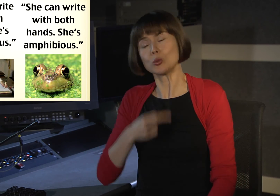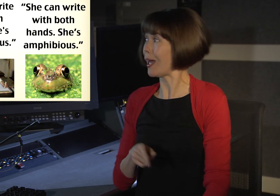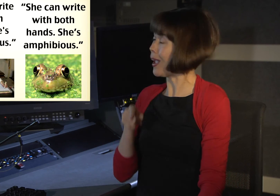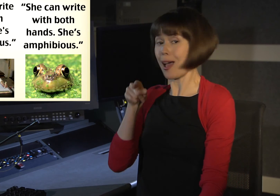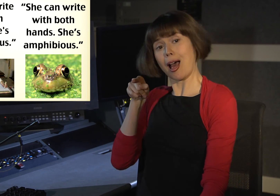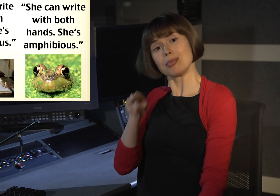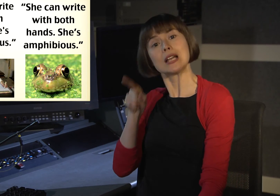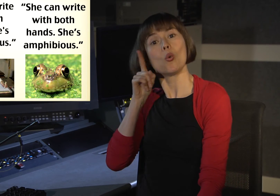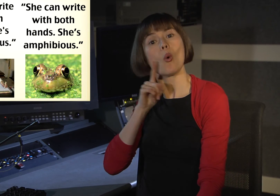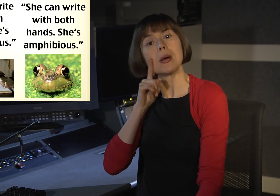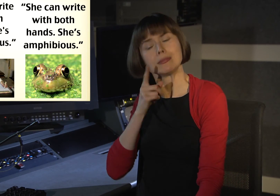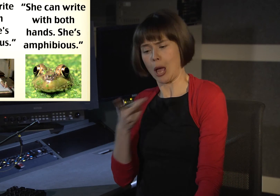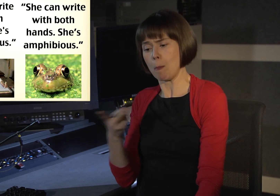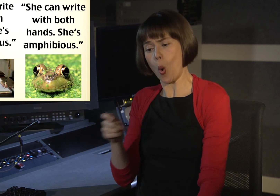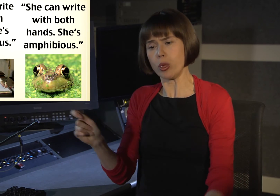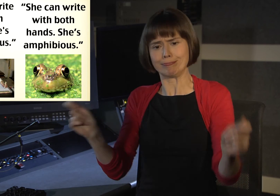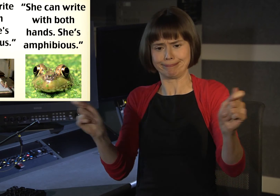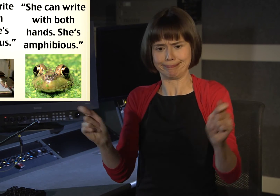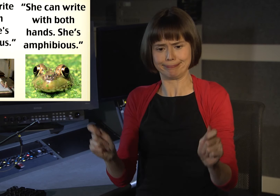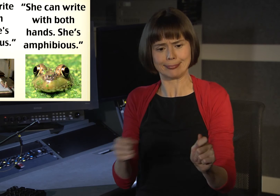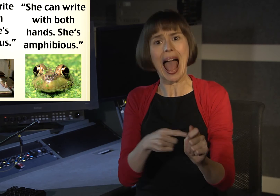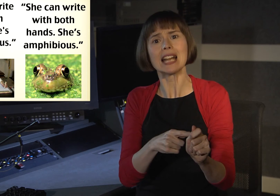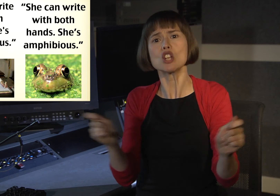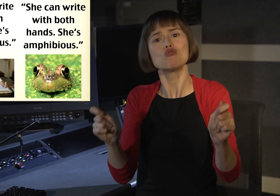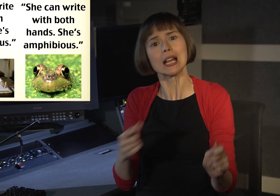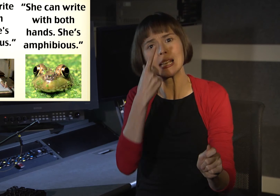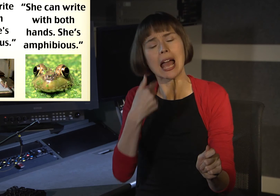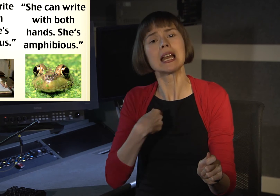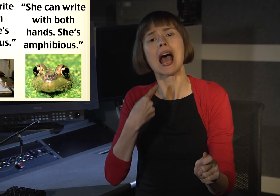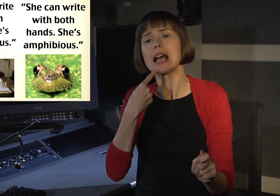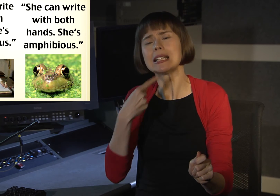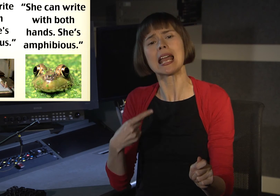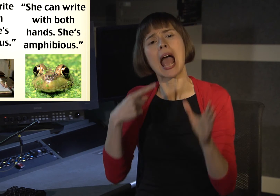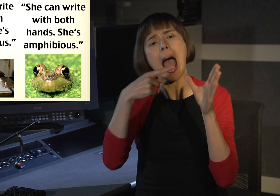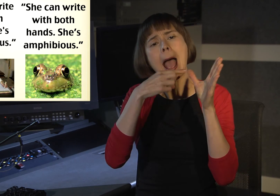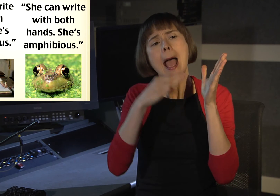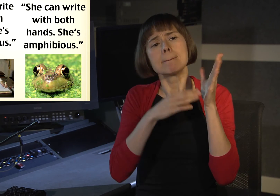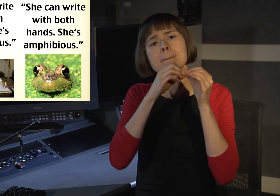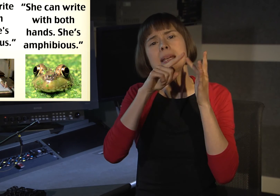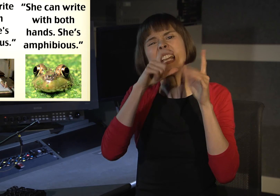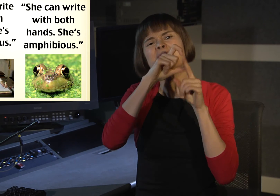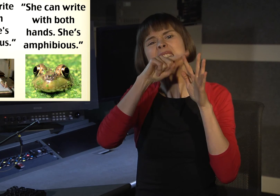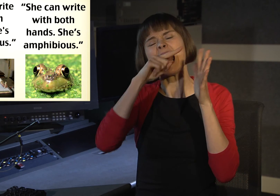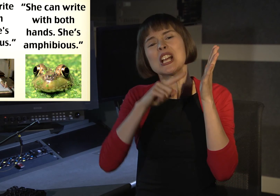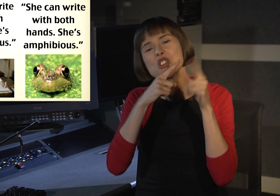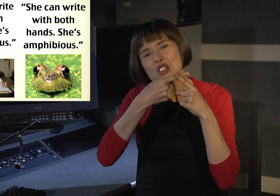wanted to say that this lady can write with both hands, I would say she's ambidextrous.